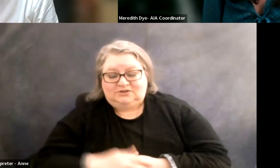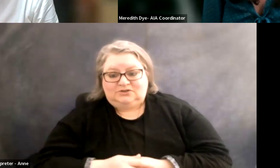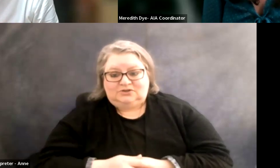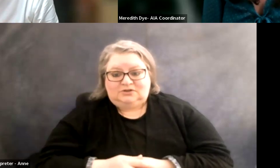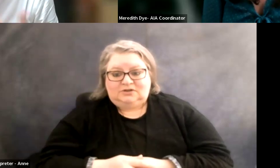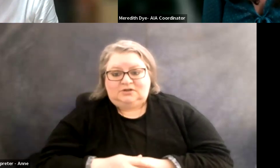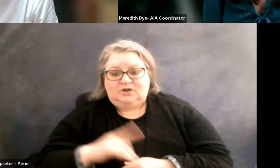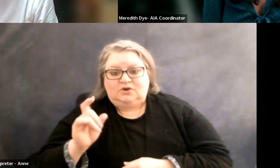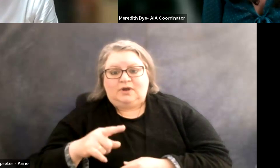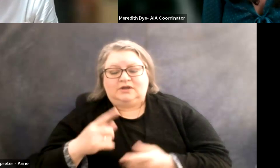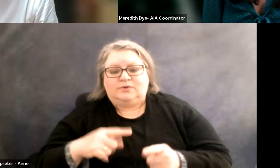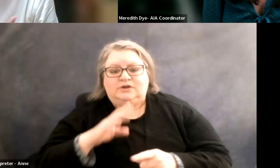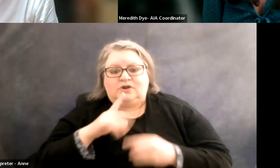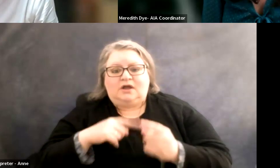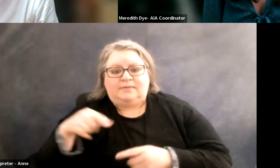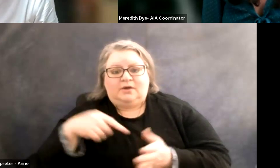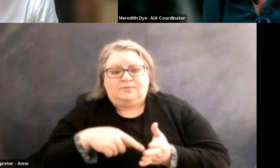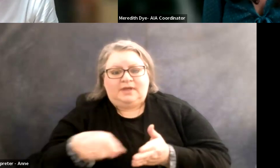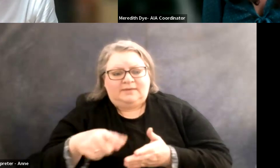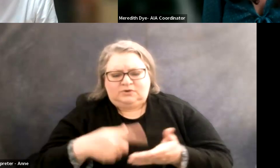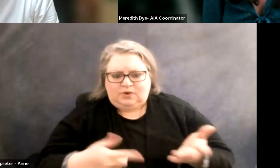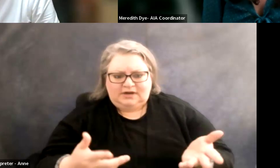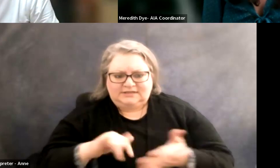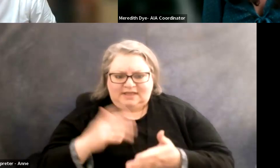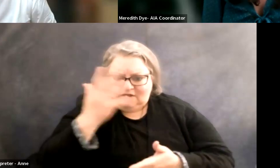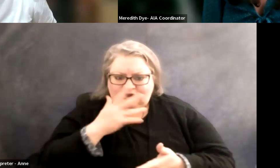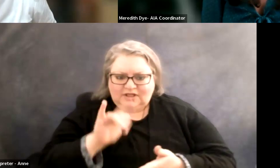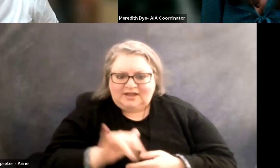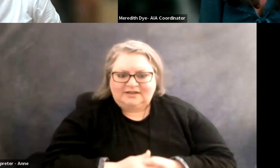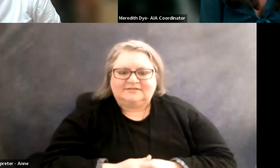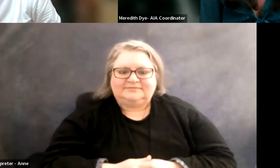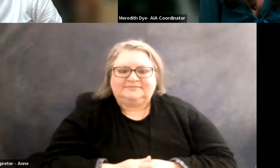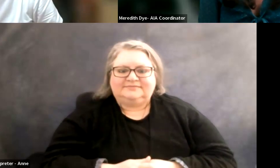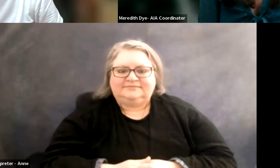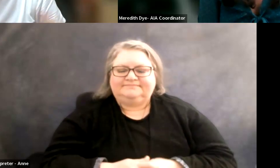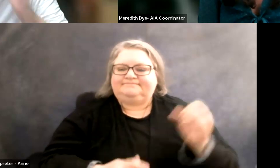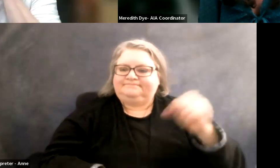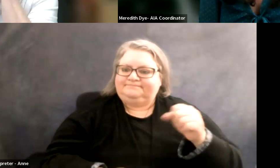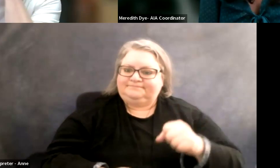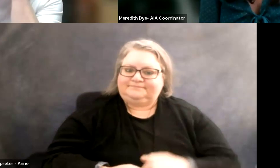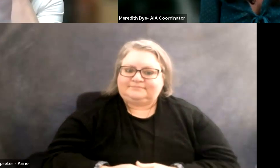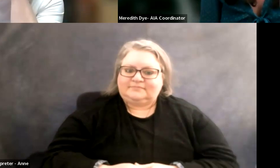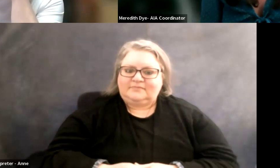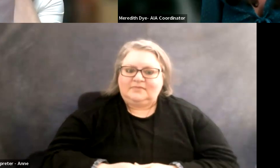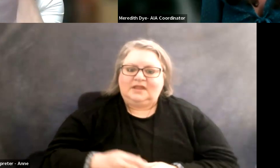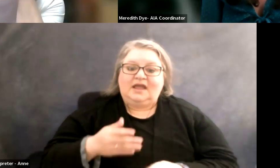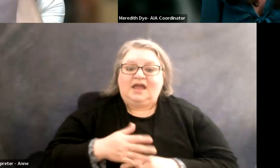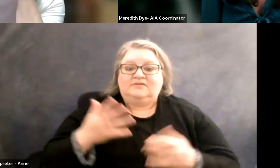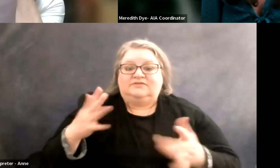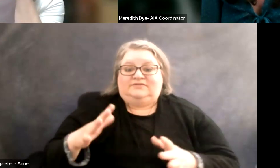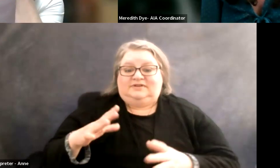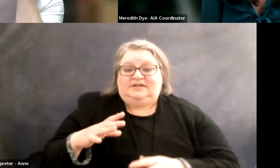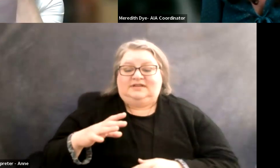A question about when you talked about payment. What does that look like? Yeah, so after the